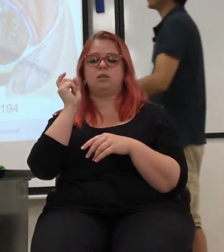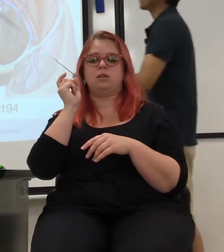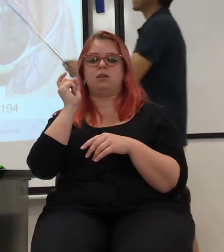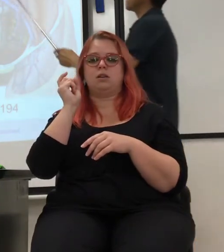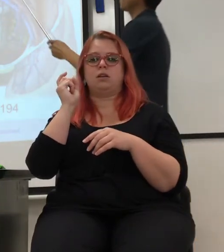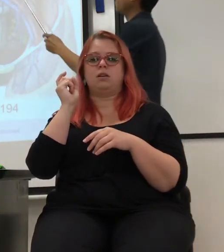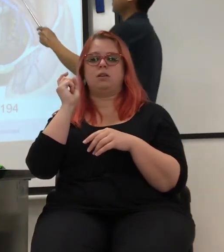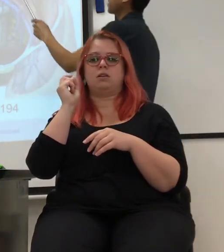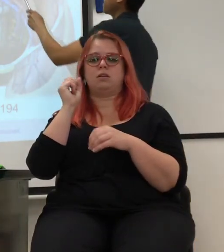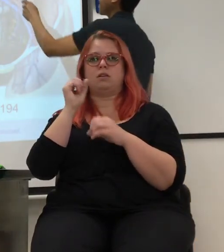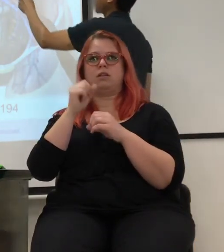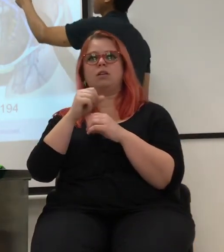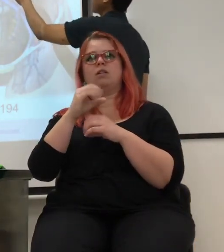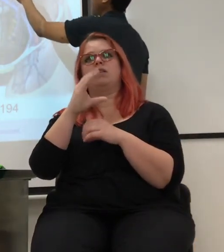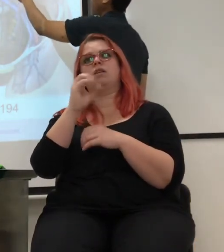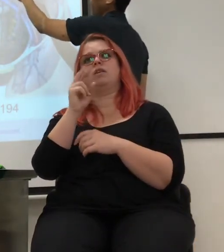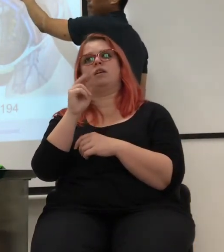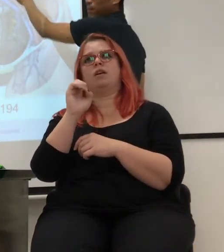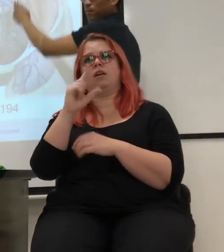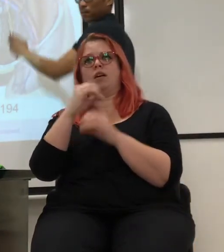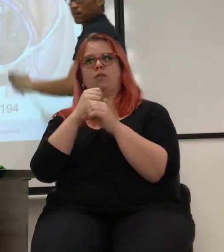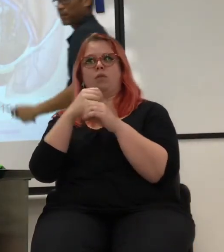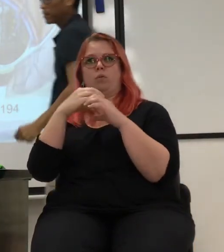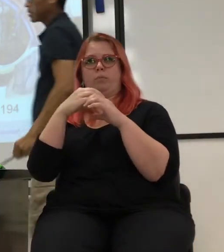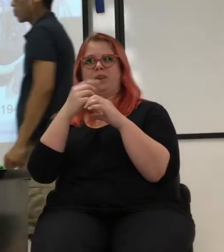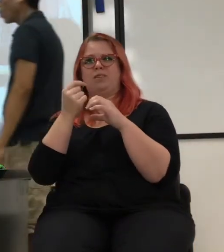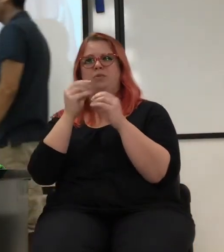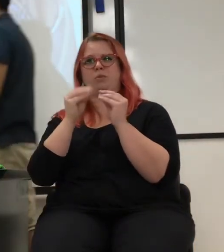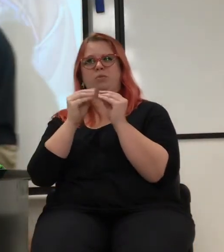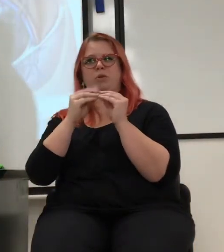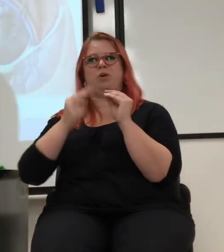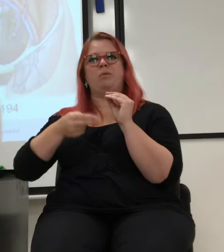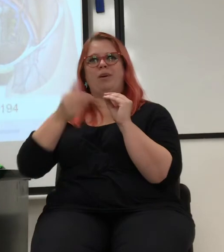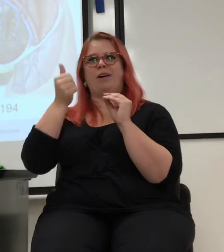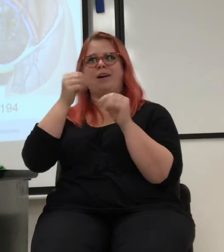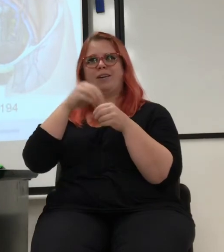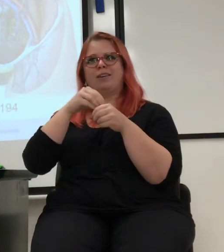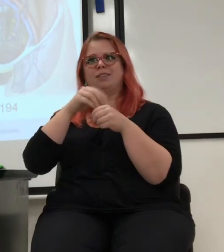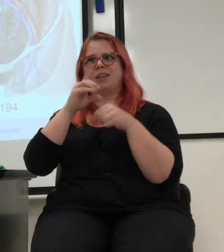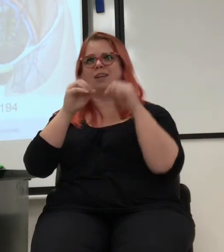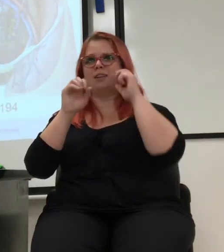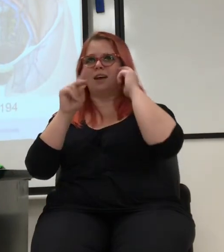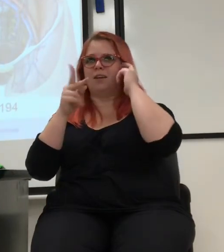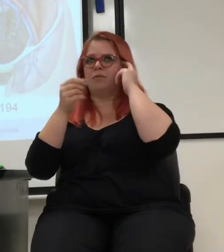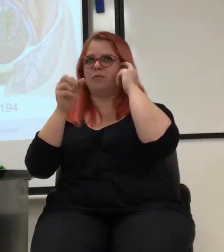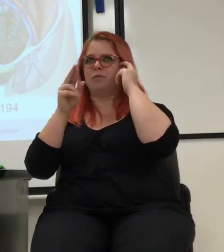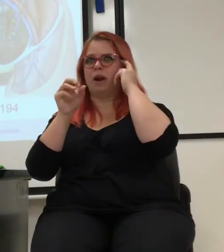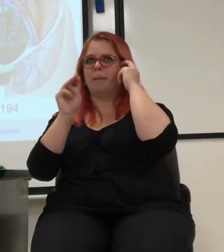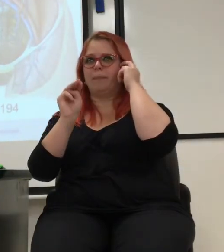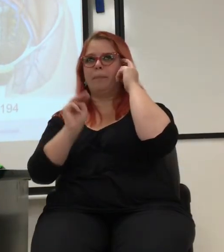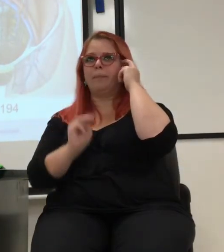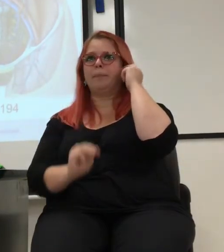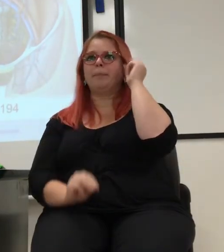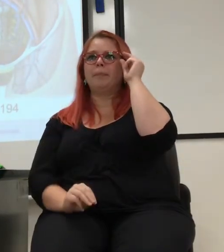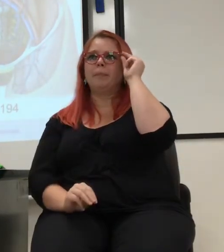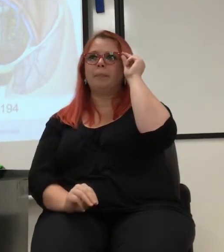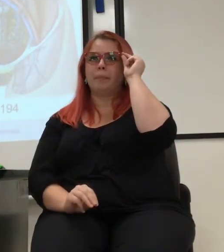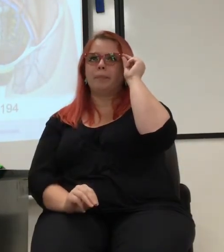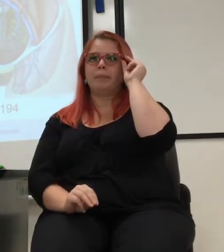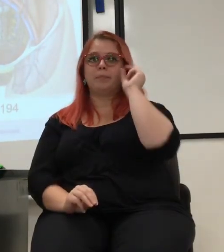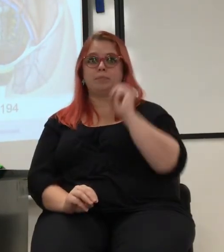it's opening, the cable opening in the diaphragm is higher up. That's the only reason why it's longer. So